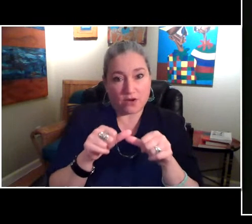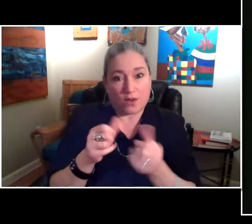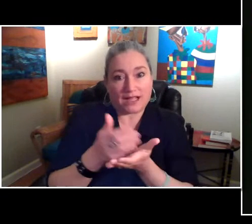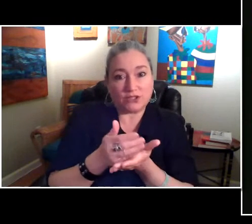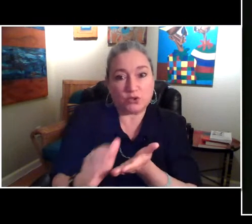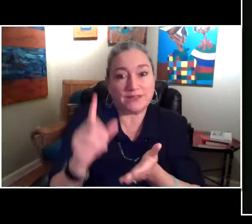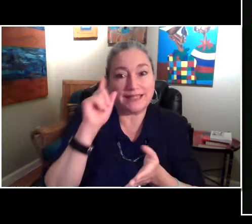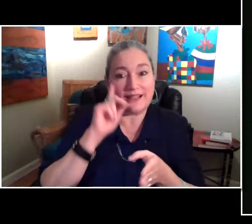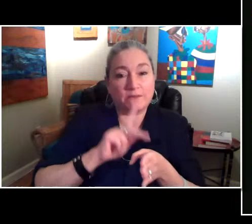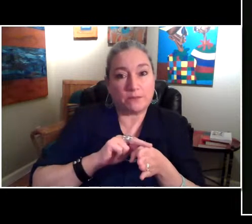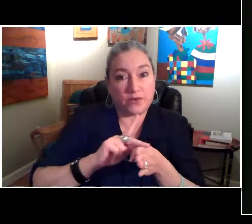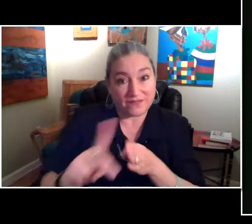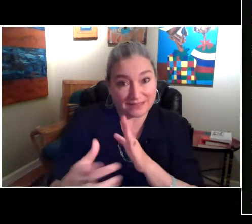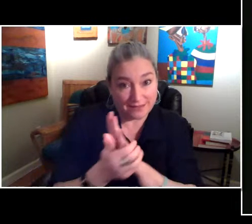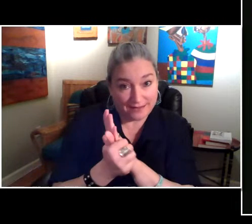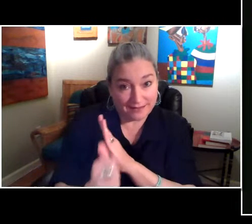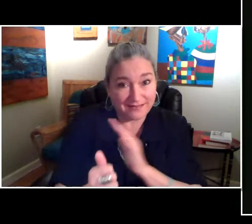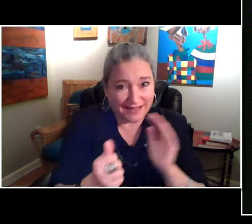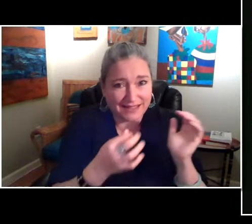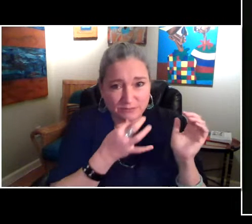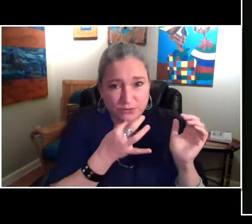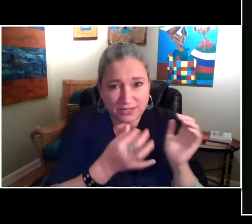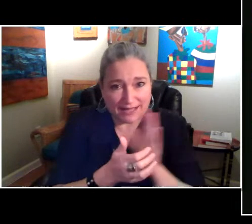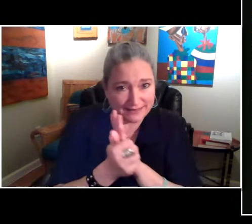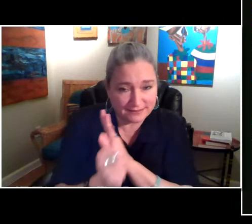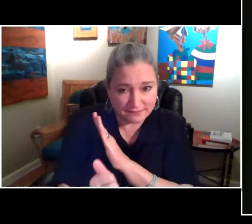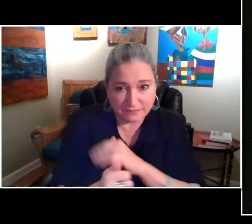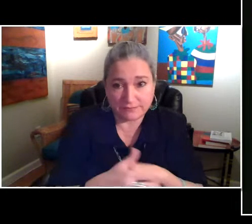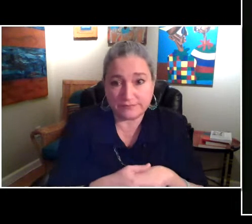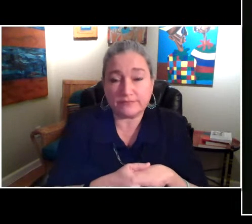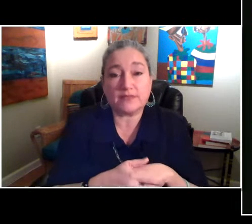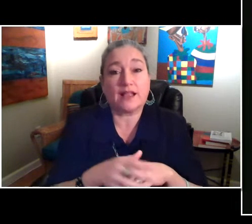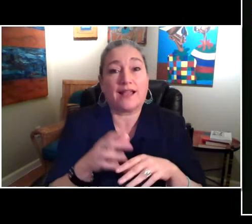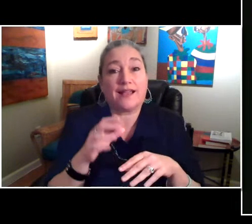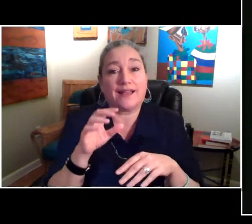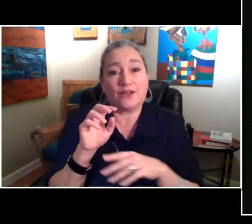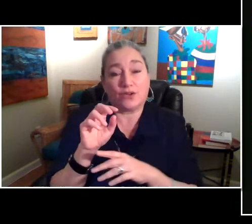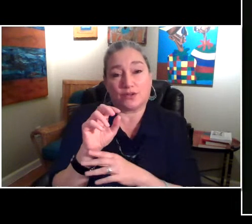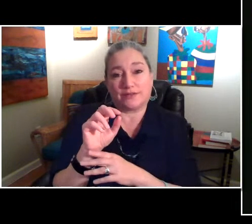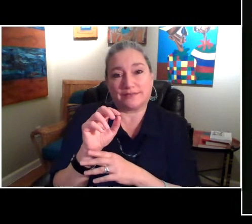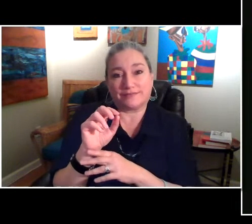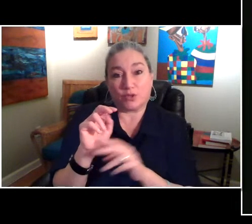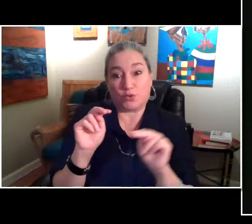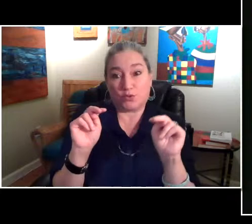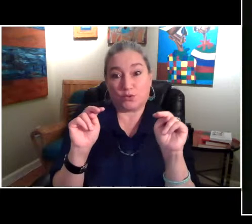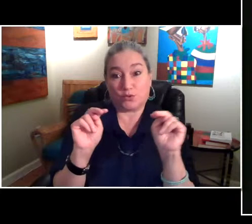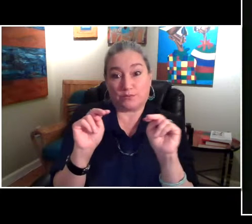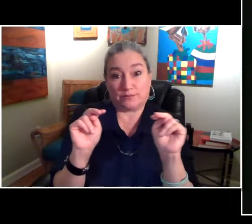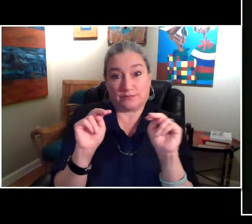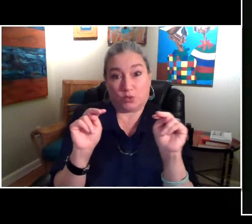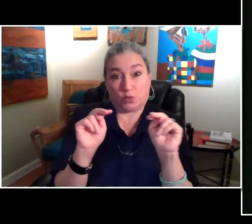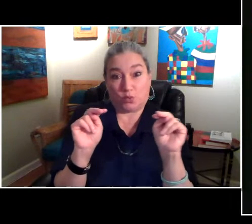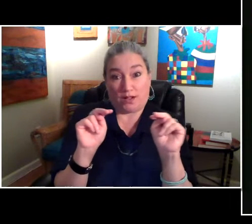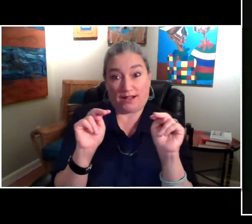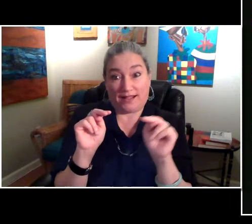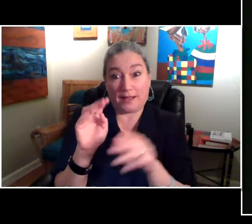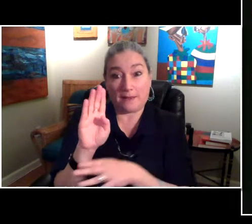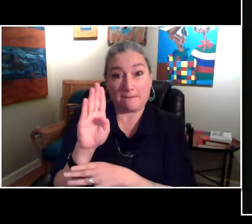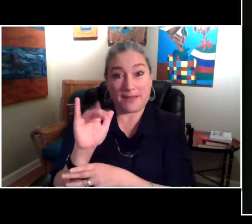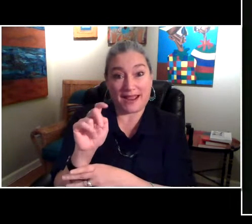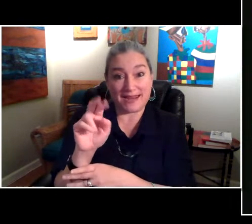on a systemic level. Lastly, we looked at threats, and in particular, that was the exclusion of deaf